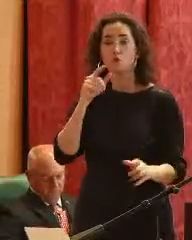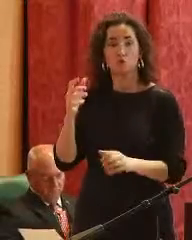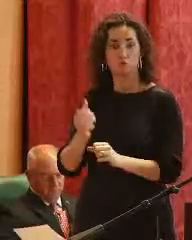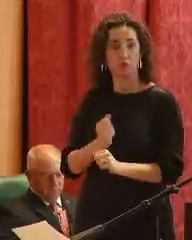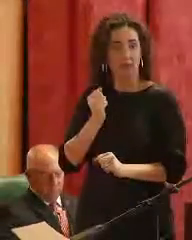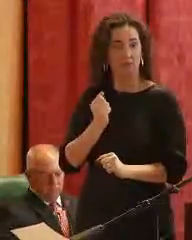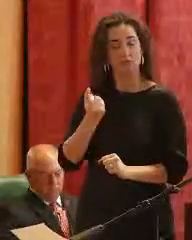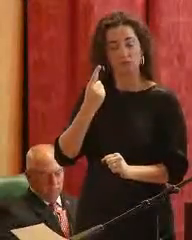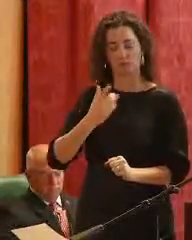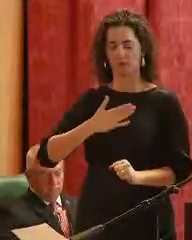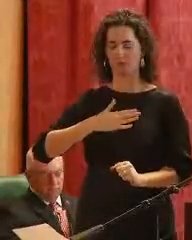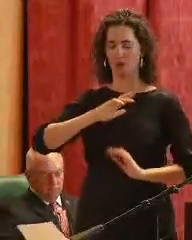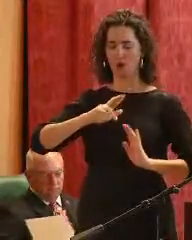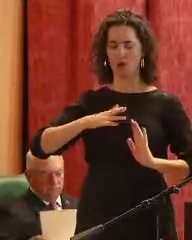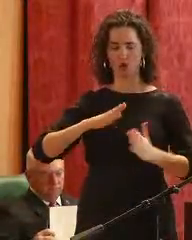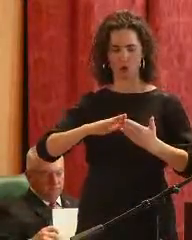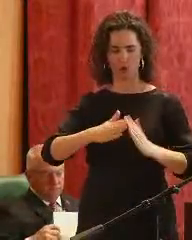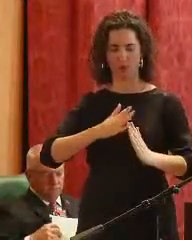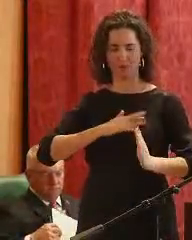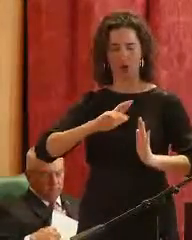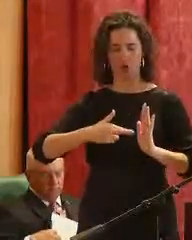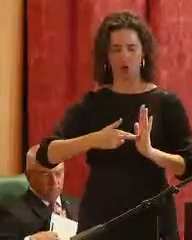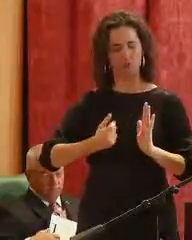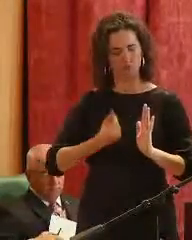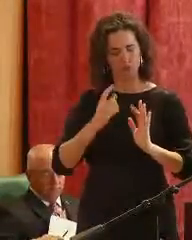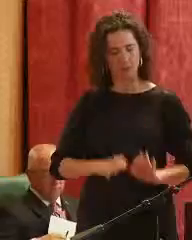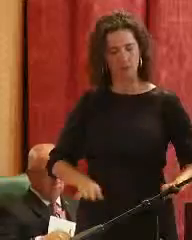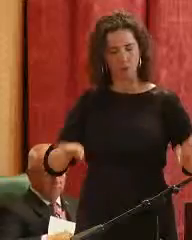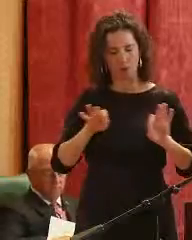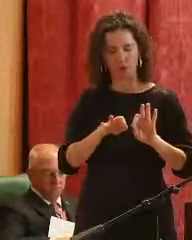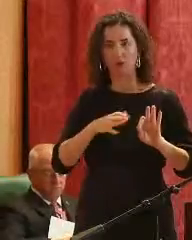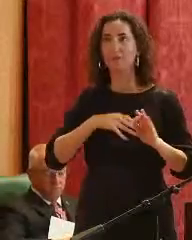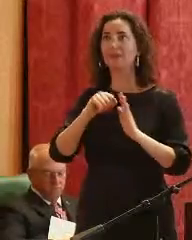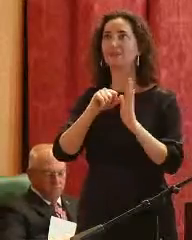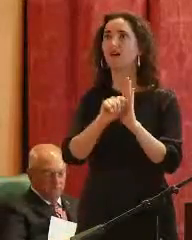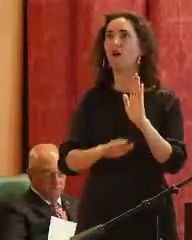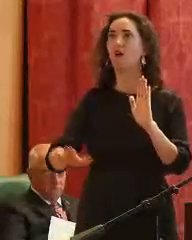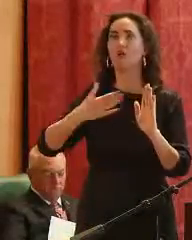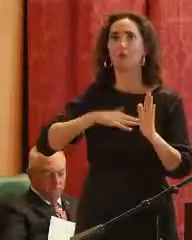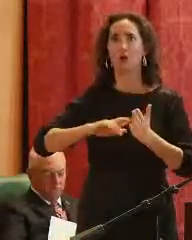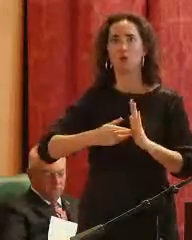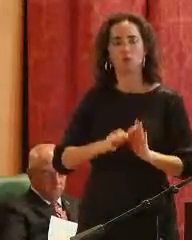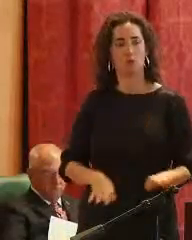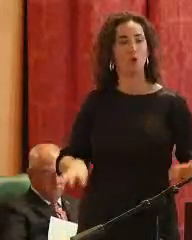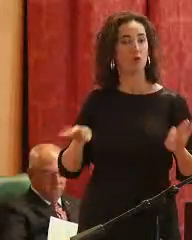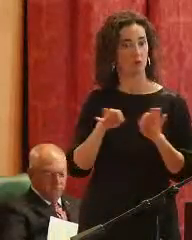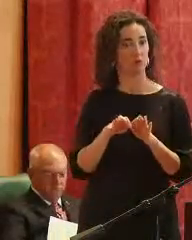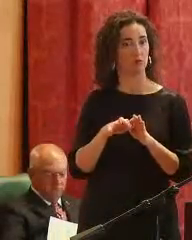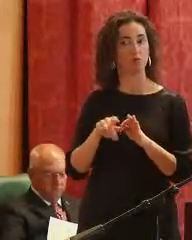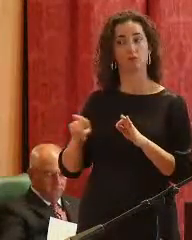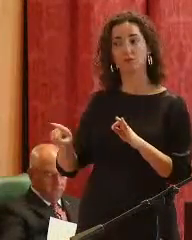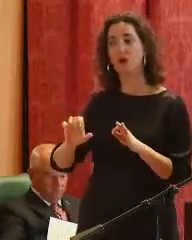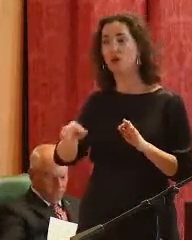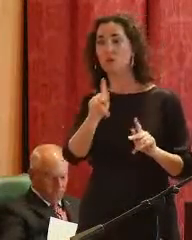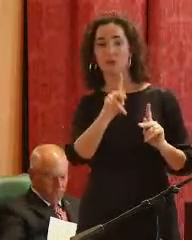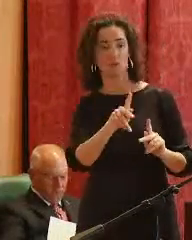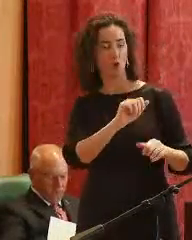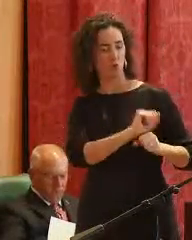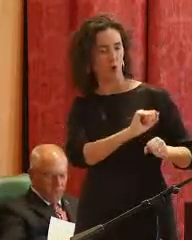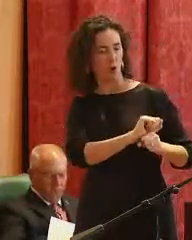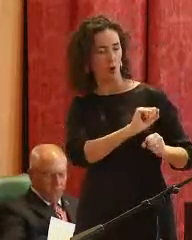importance of their role in the communities and in our state. They have taken up the work of others before